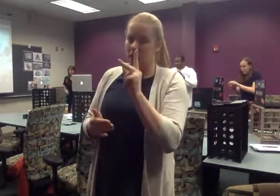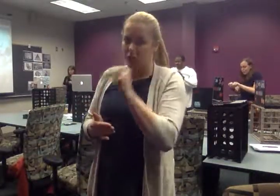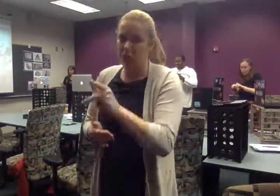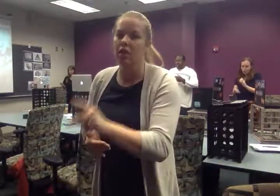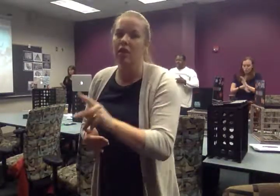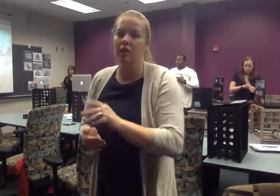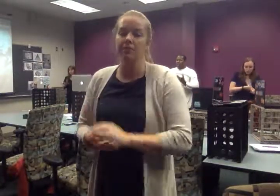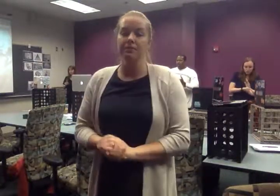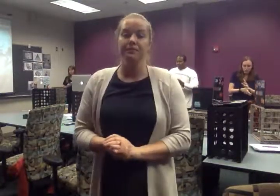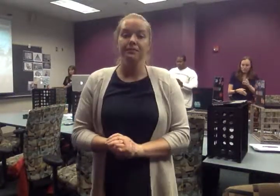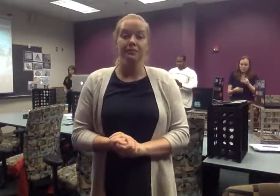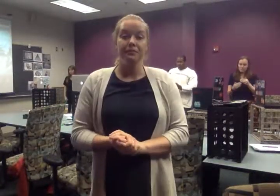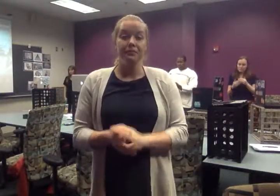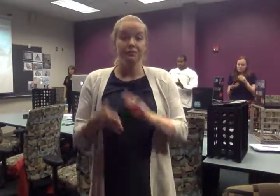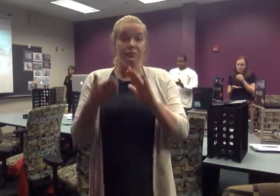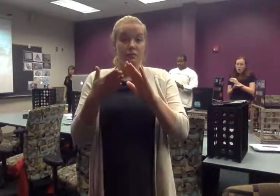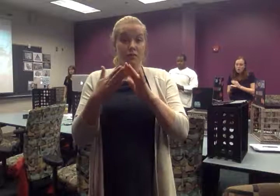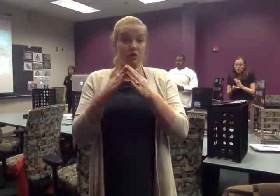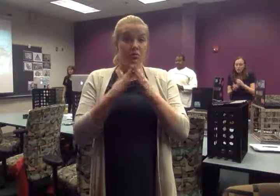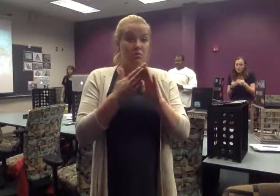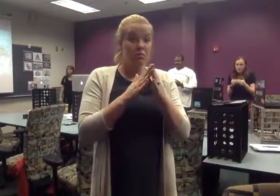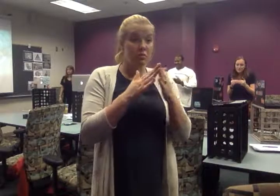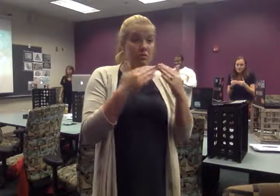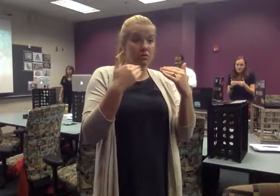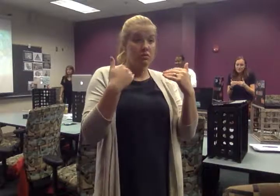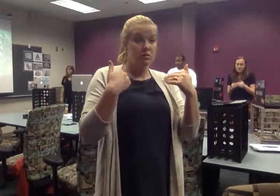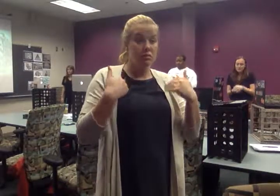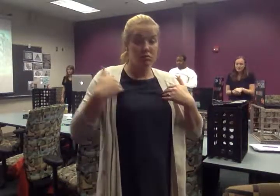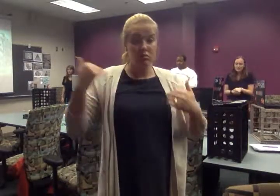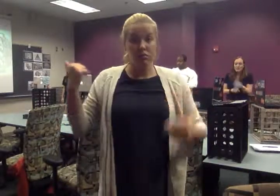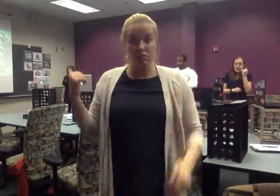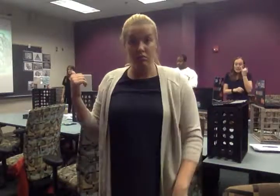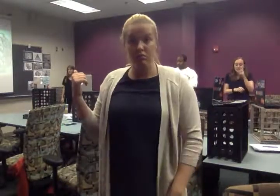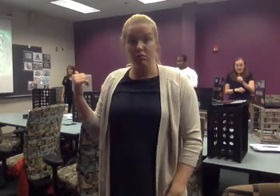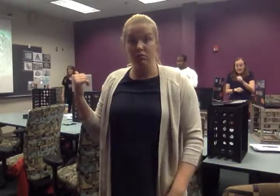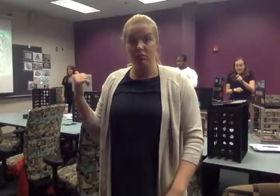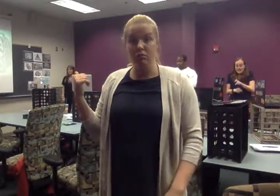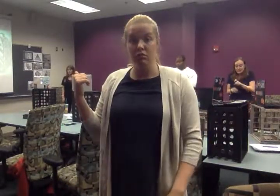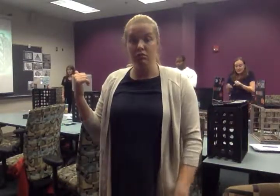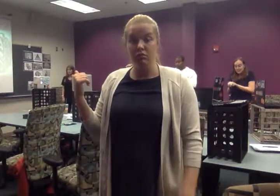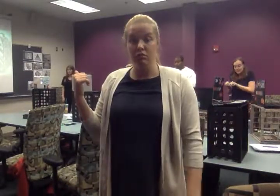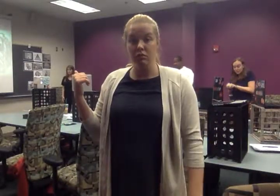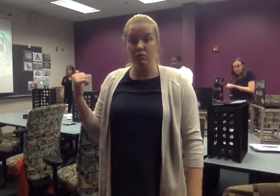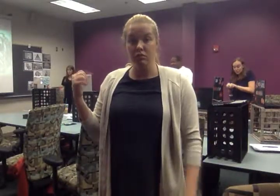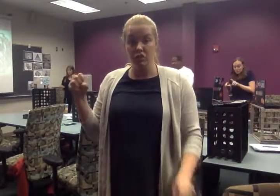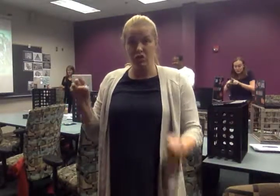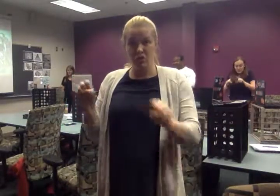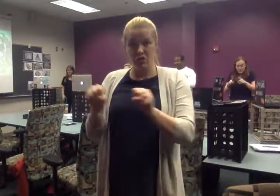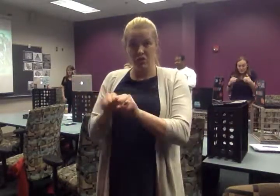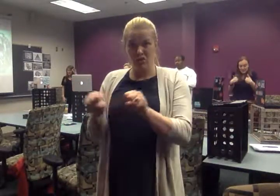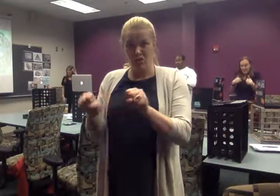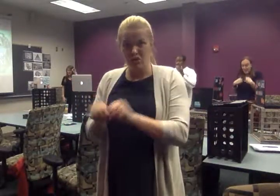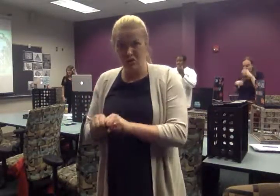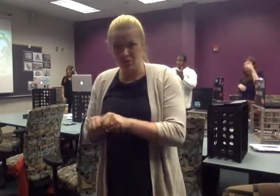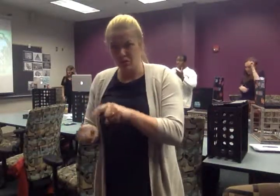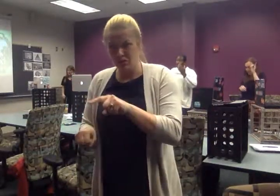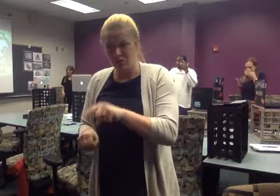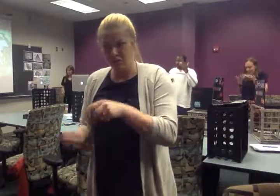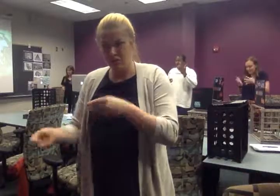value in your community is something like cow. I mean, let's say you still need a pair of shoes. Well, they aren't worth an entire cow. Trading in partial